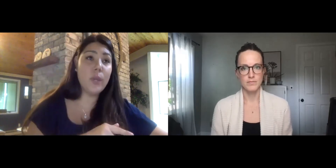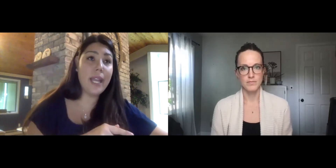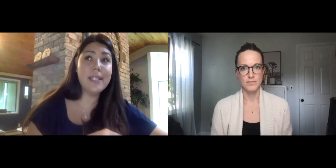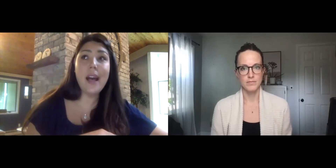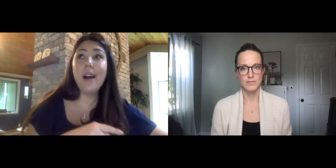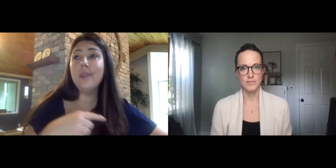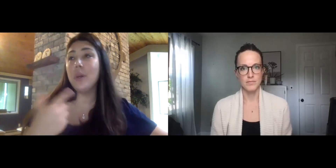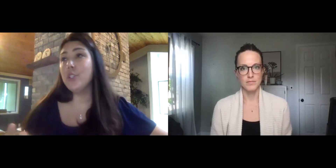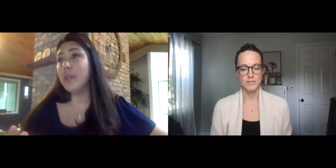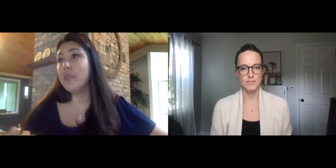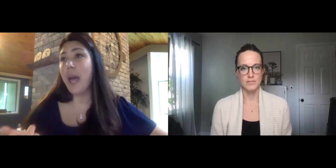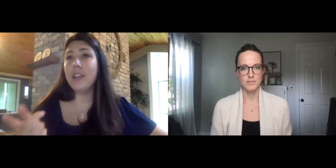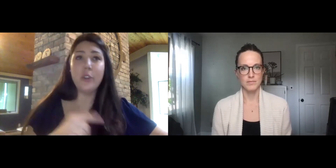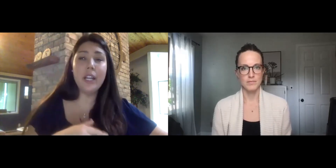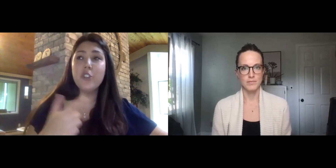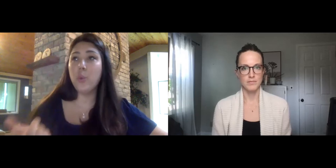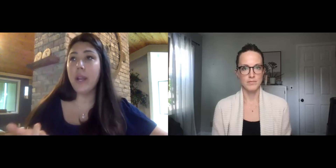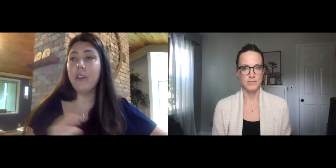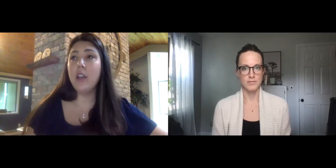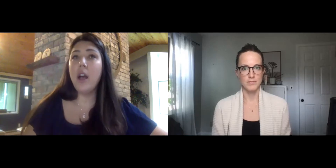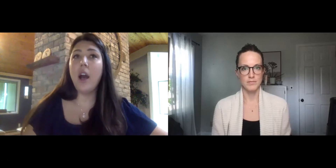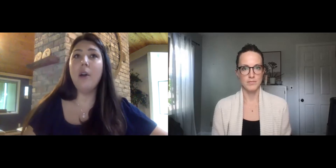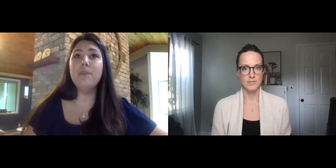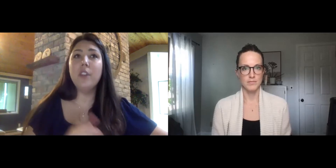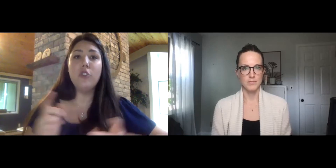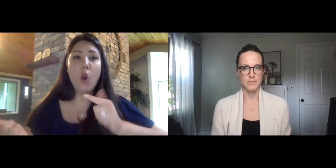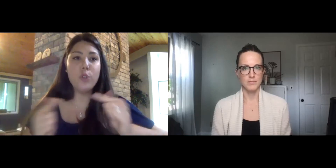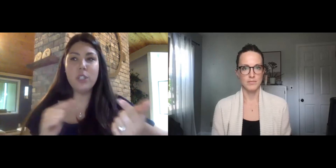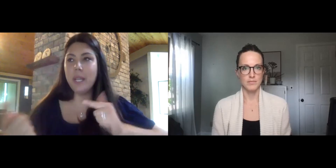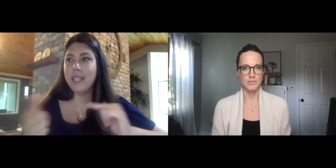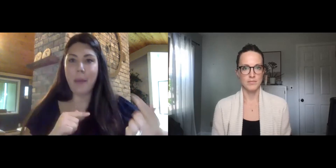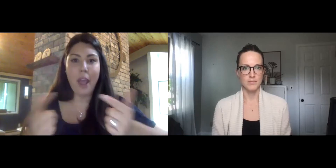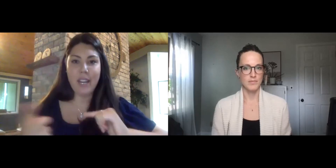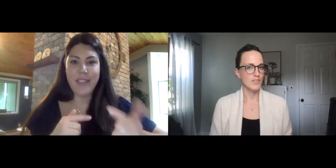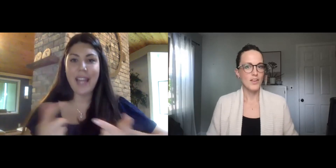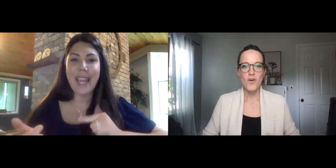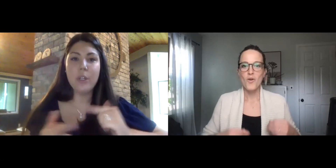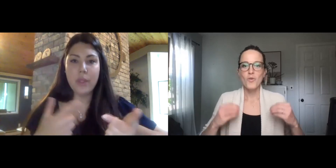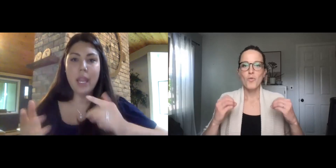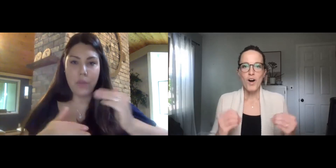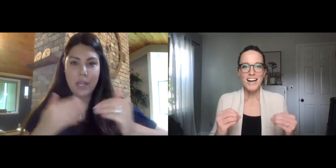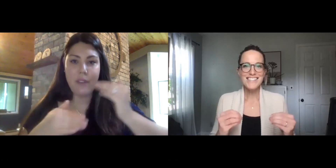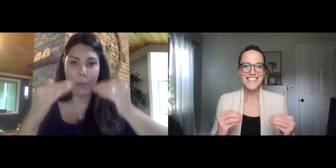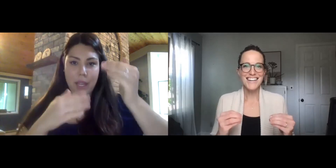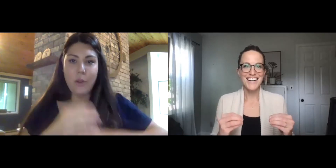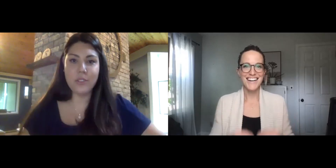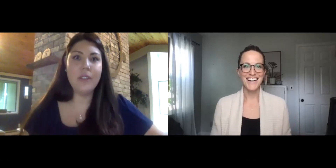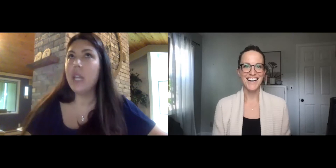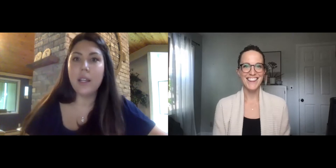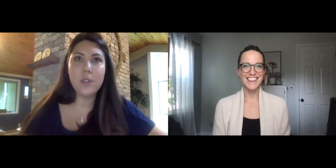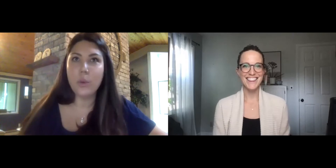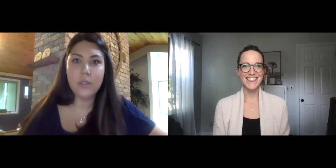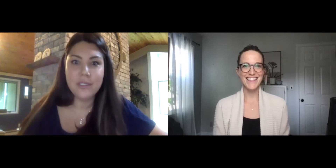is doing ASL, one's doing Spanish or English or whatever, they'll know to speak to that parent in that language when they develop and they get old